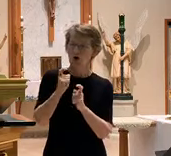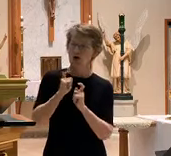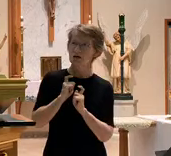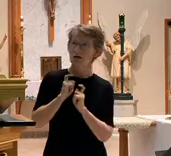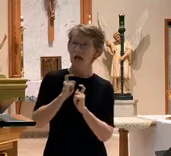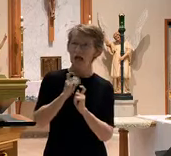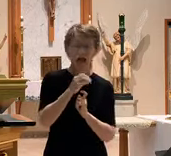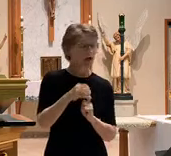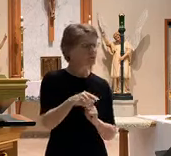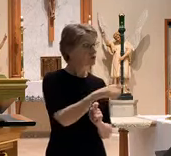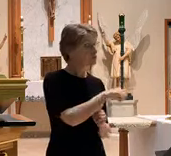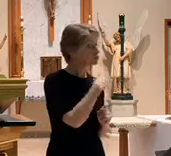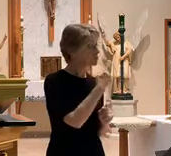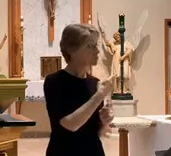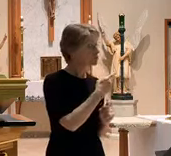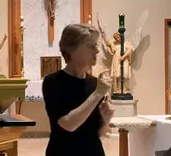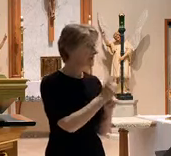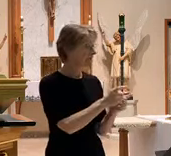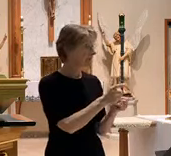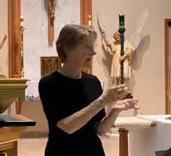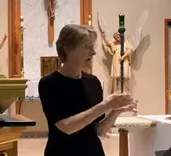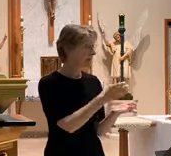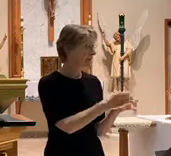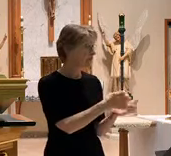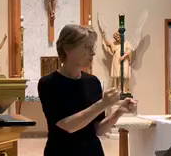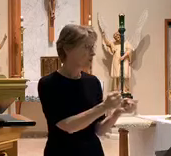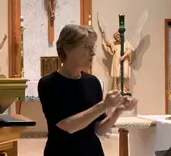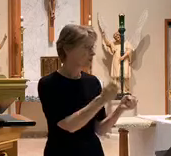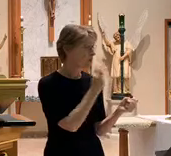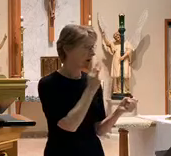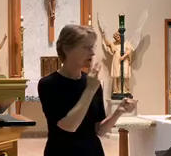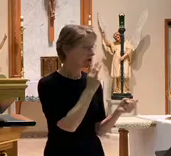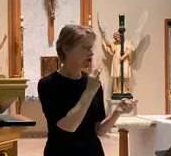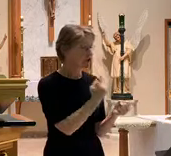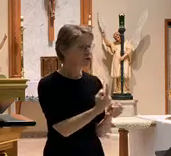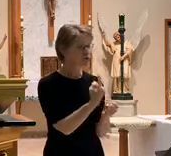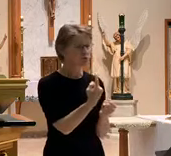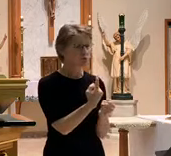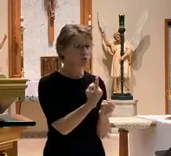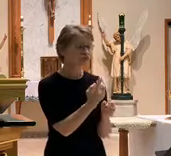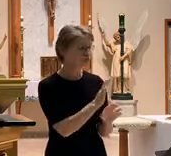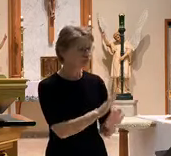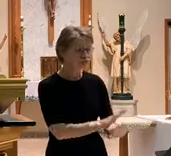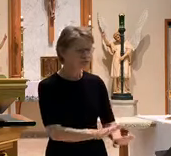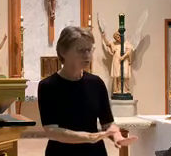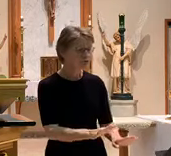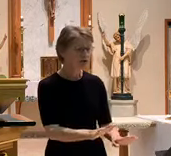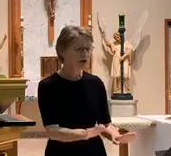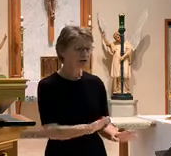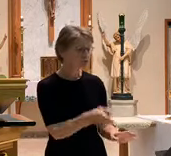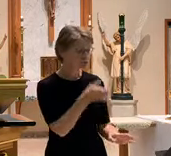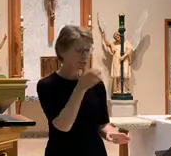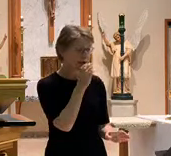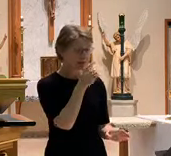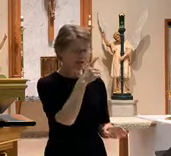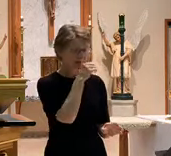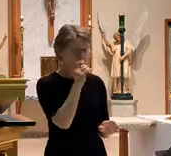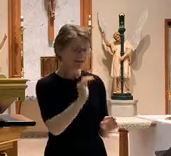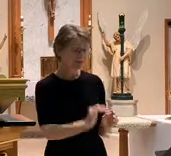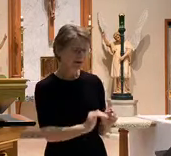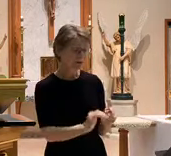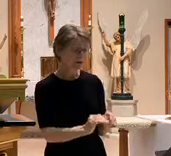And whoever gives only a cup of cold water to one of these little ones to drink, because the